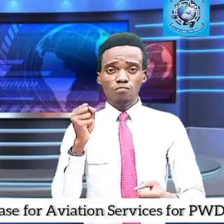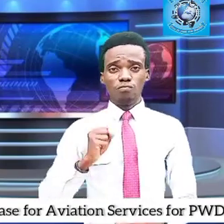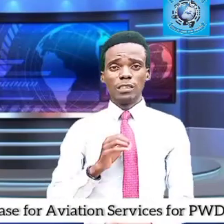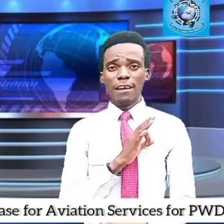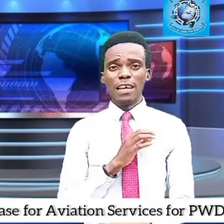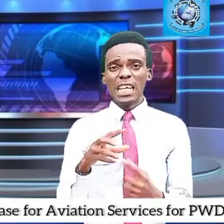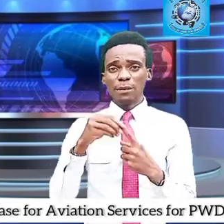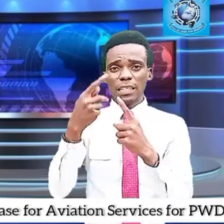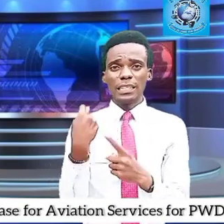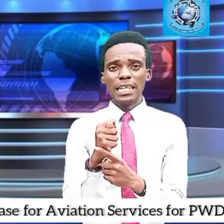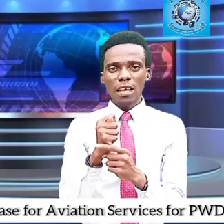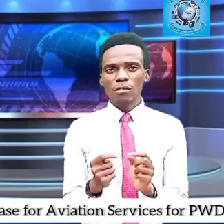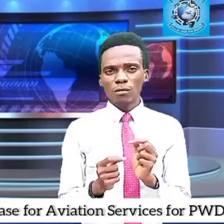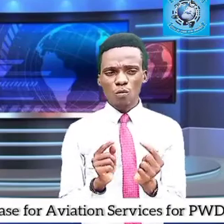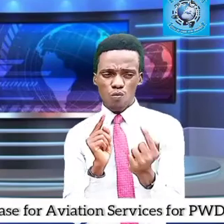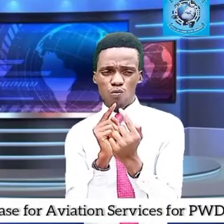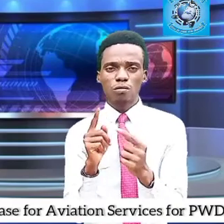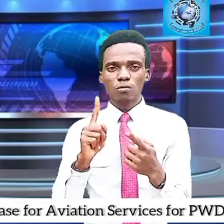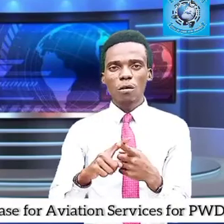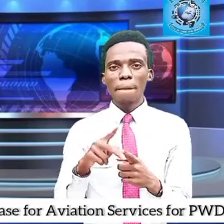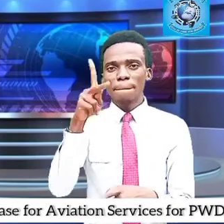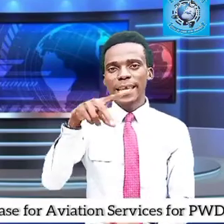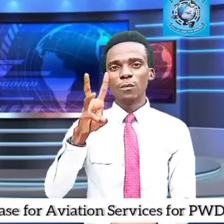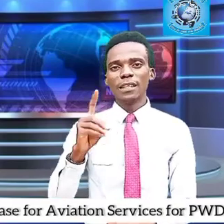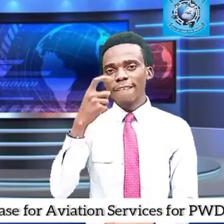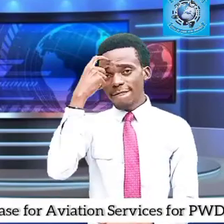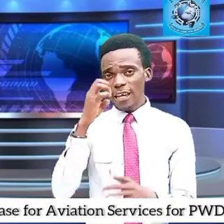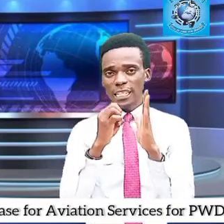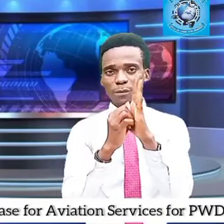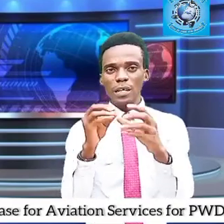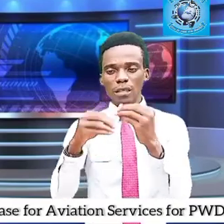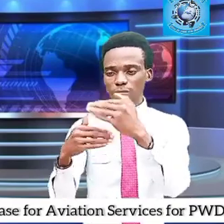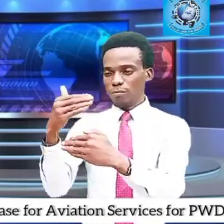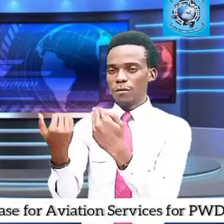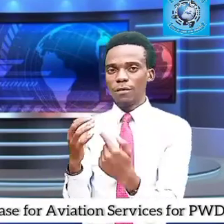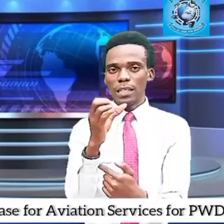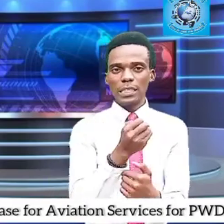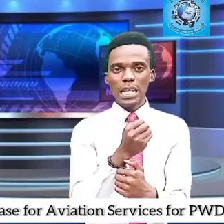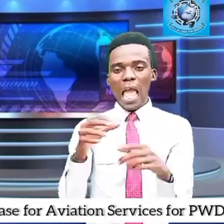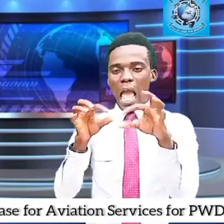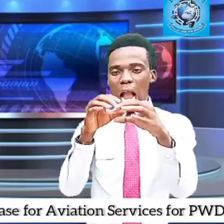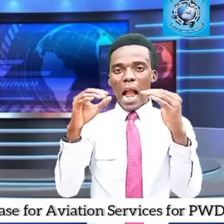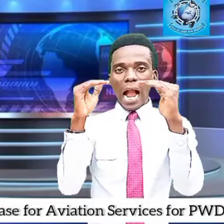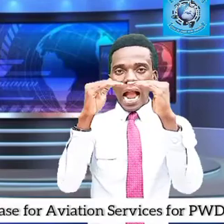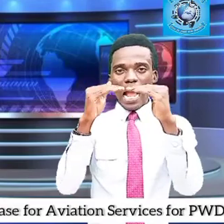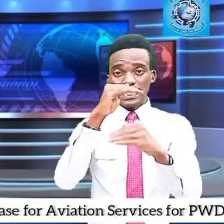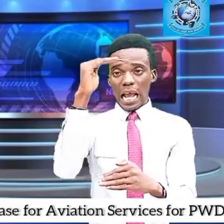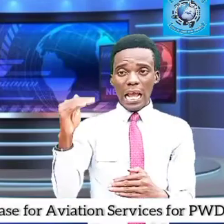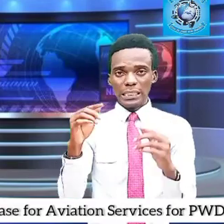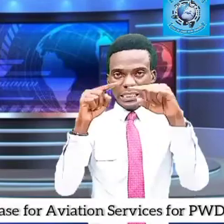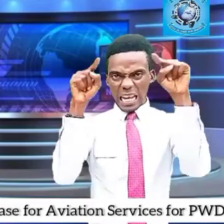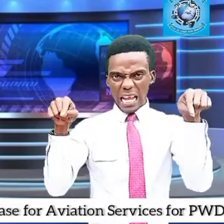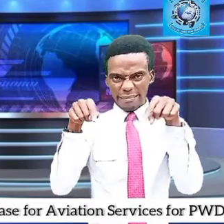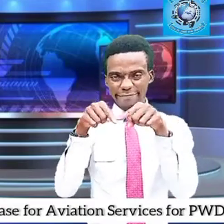approach towards PWDs. For example, in the process of getting a boarding card, some of these staff find it difficult